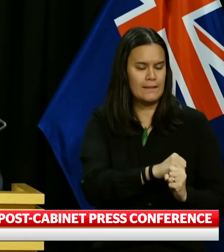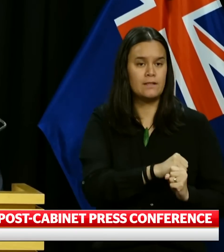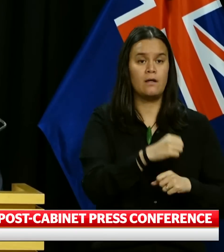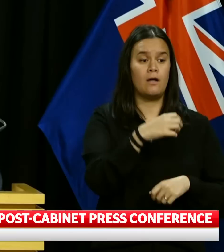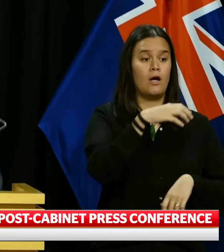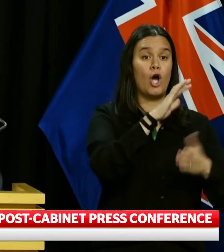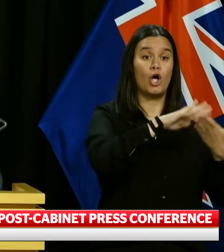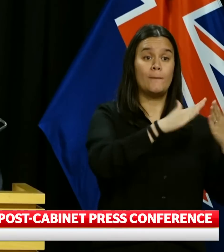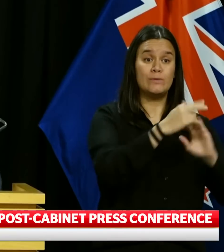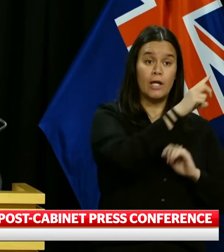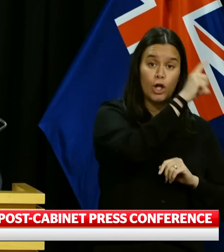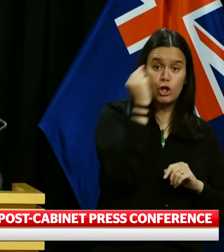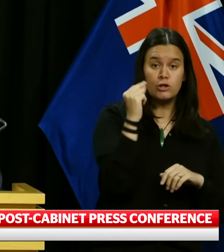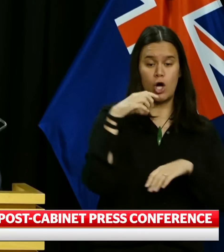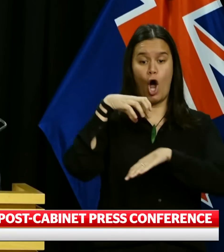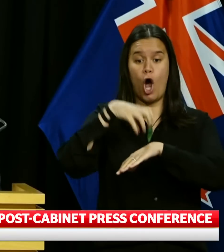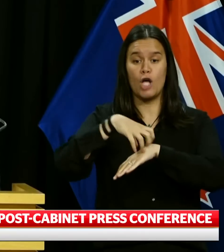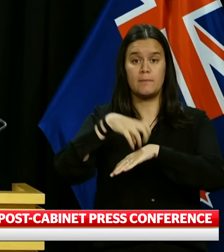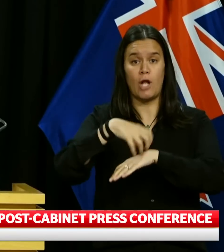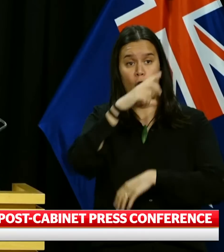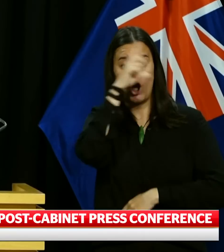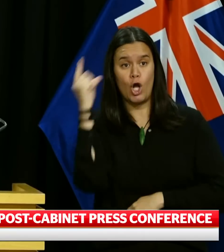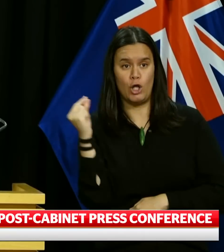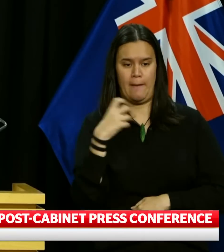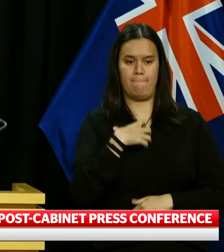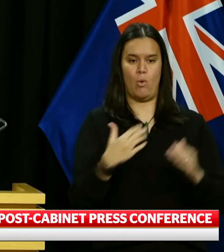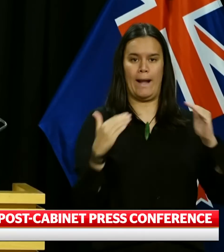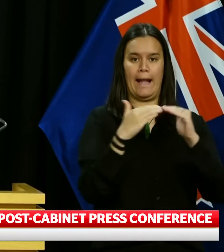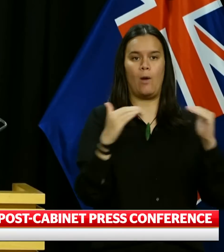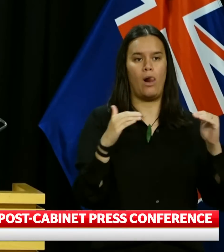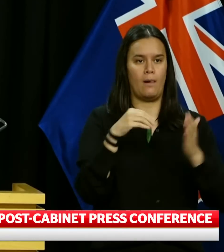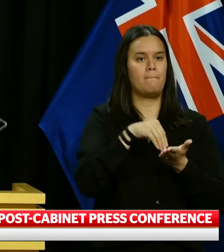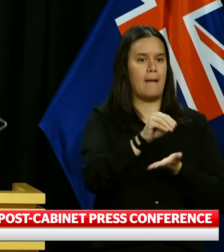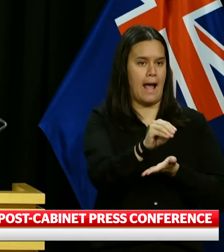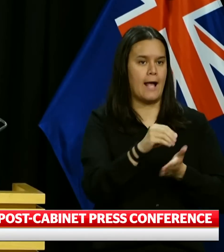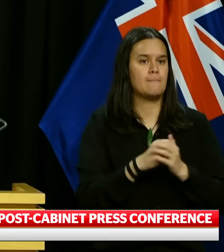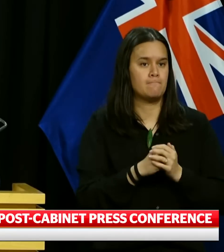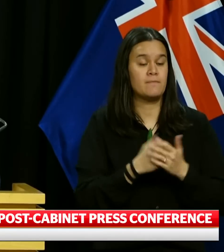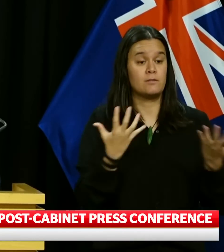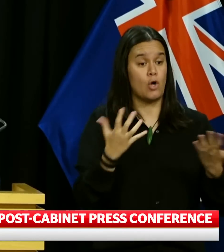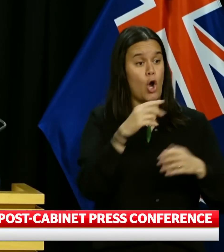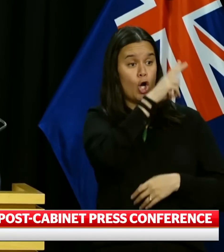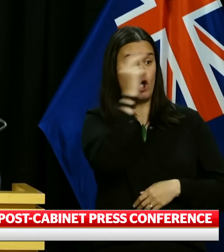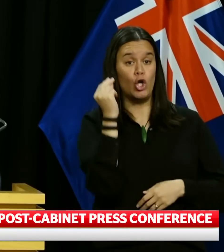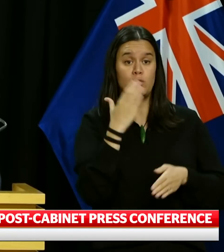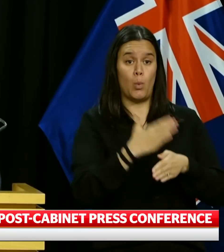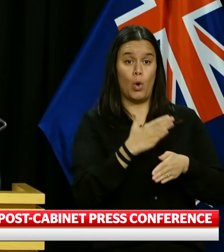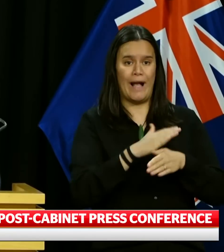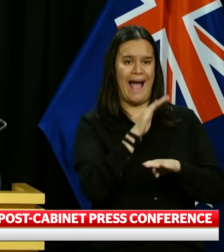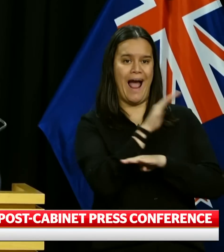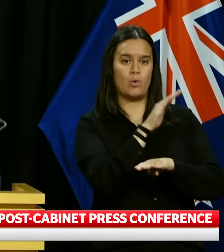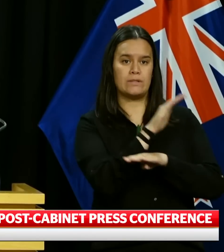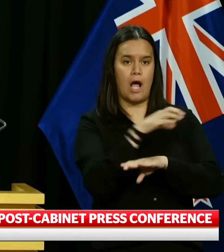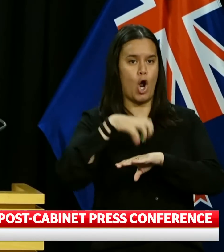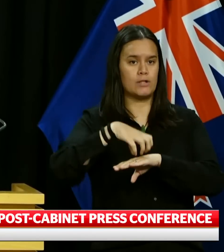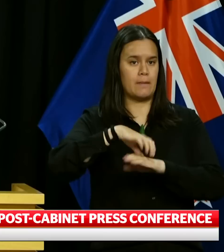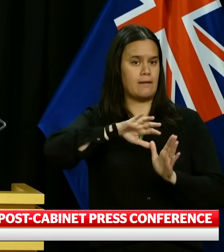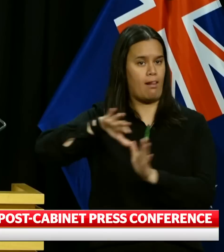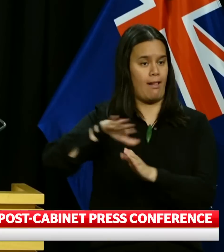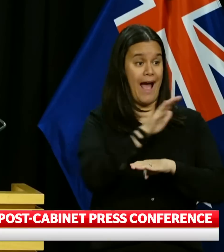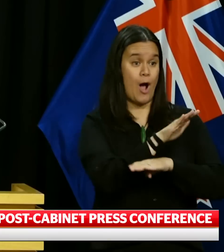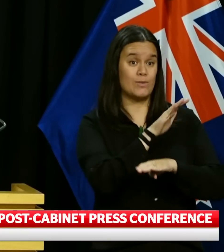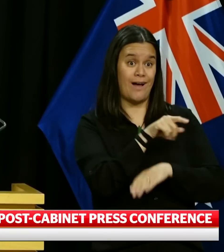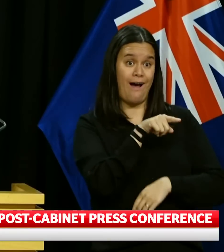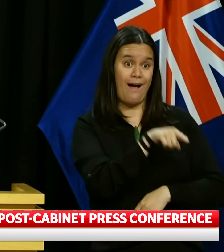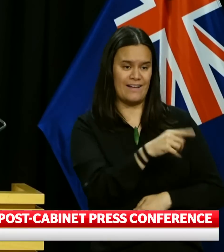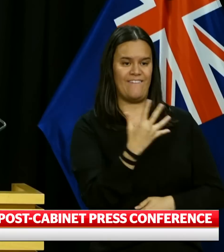community nurses last year, and this change will give many nurses outside of hospitals a pay bump of up to 15%